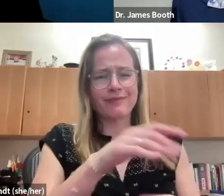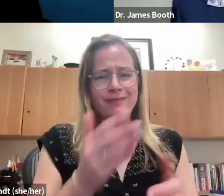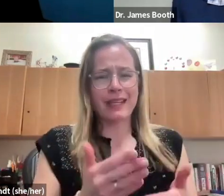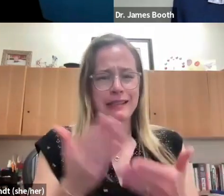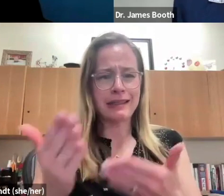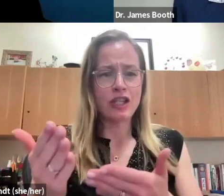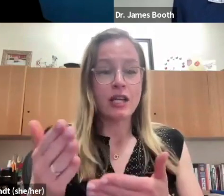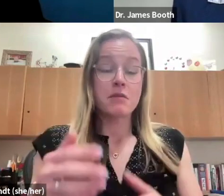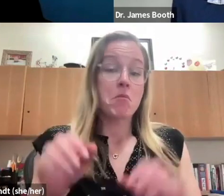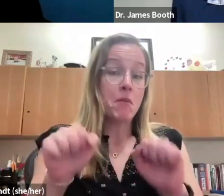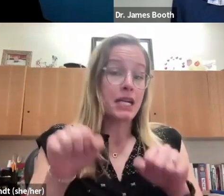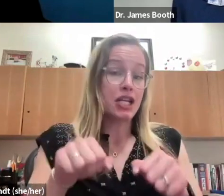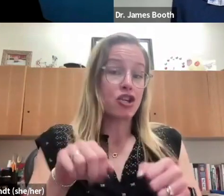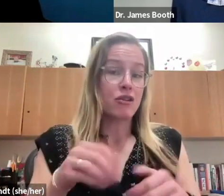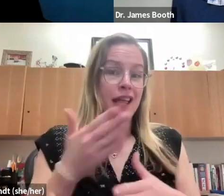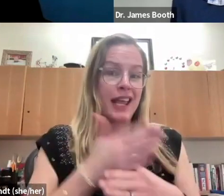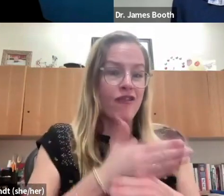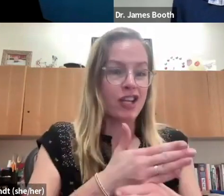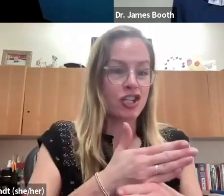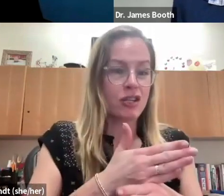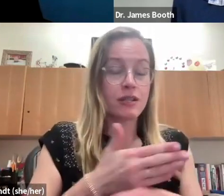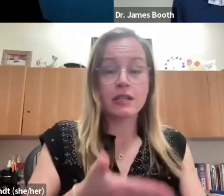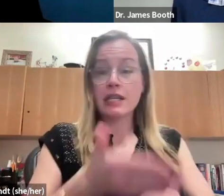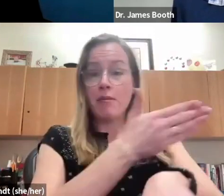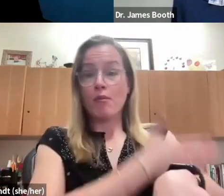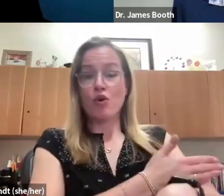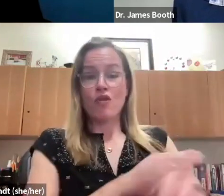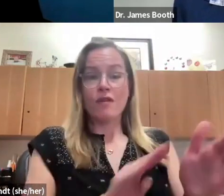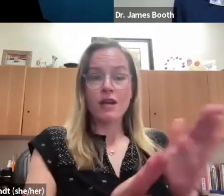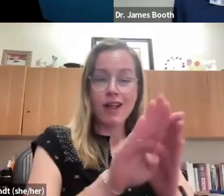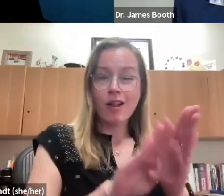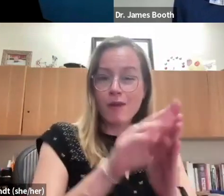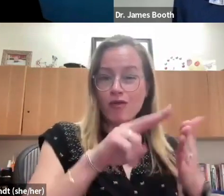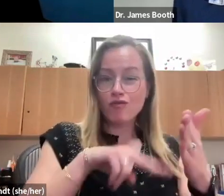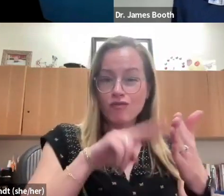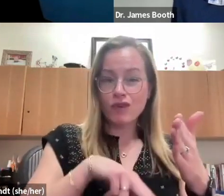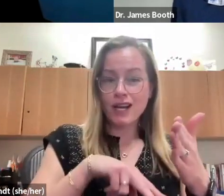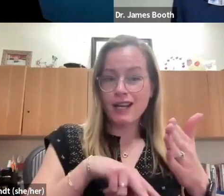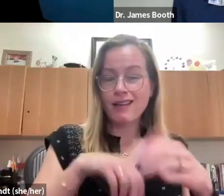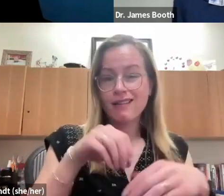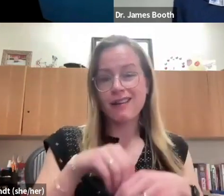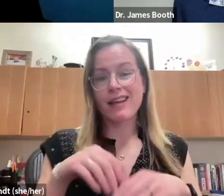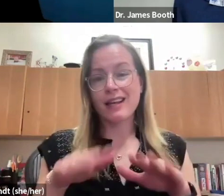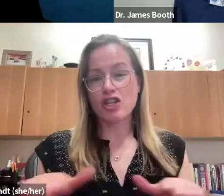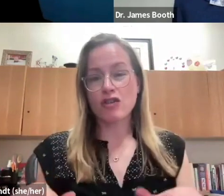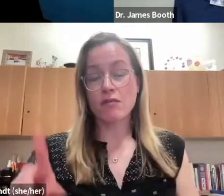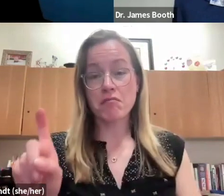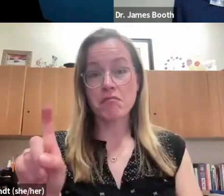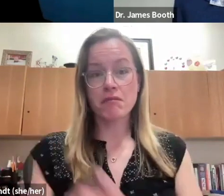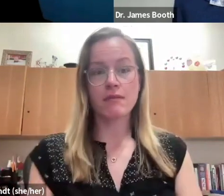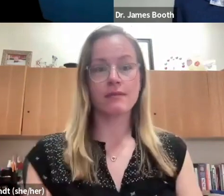The question is asking, is this work too early to suggest possible interventions in order to improve development of reading skill in